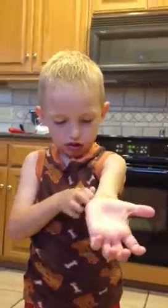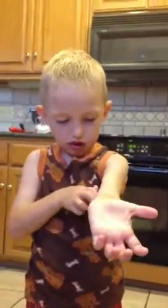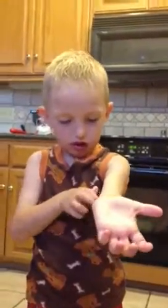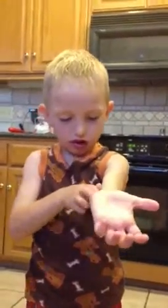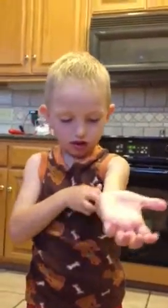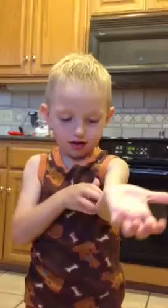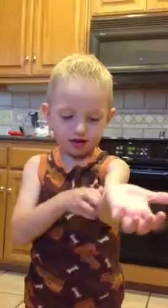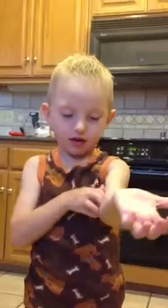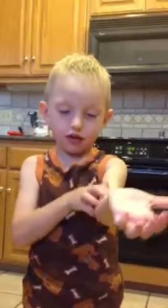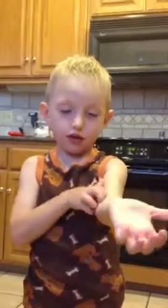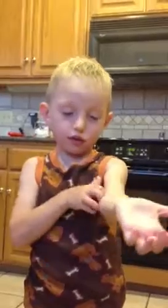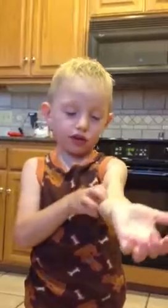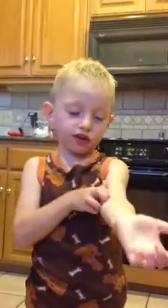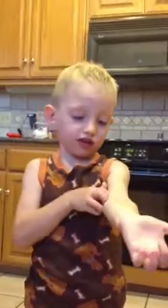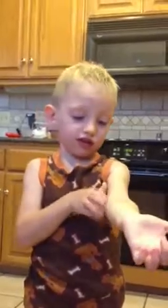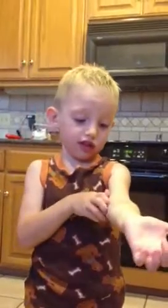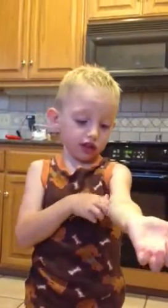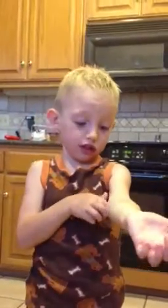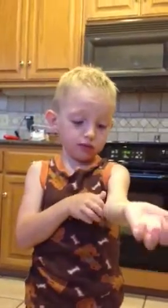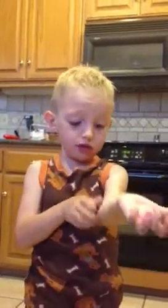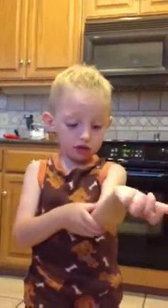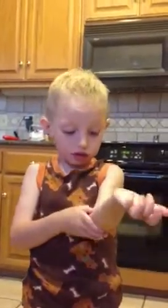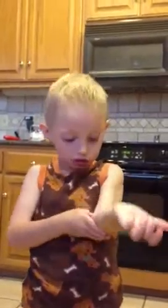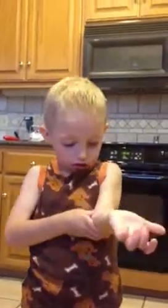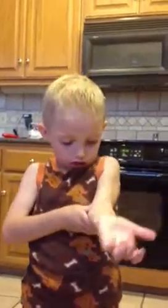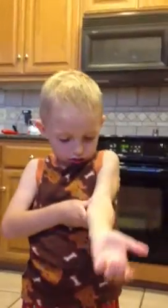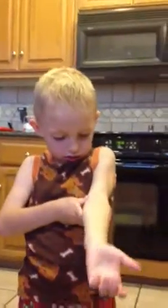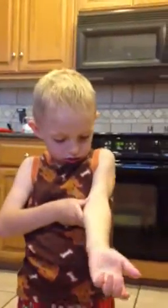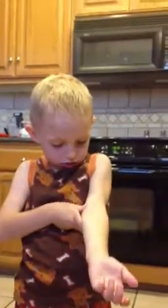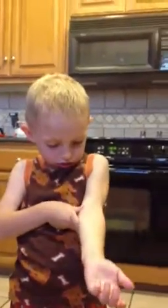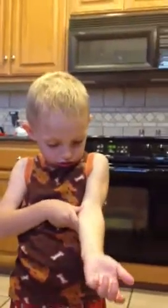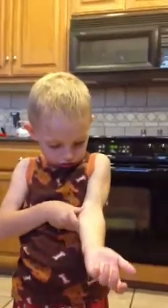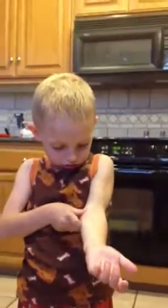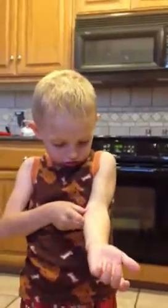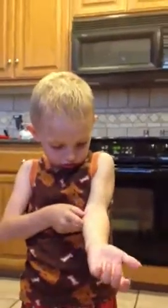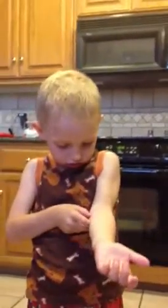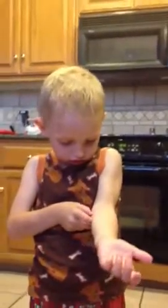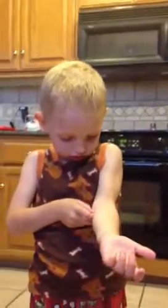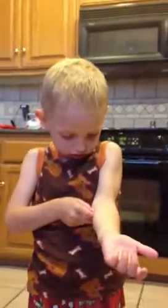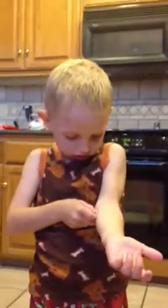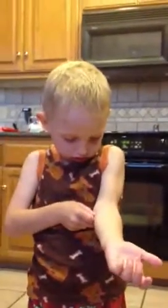No, I just want to see him. Okay. Well, we'll go see him soon, okay? Okay.